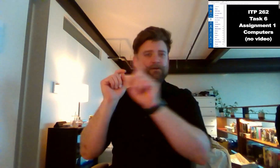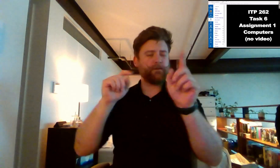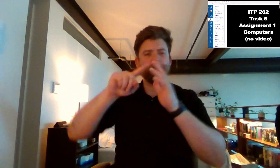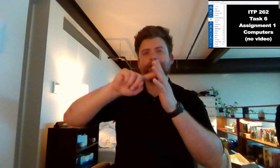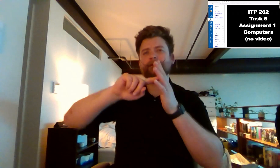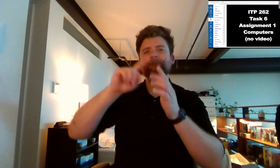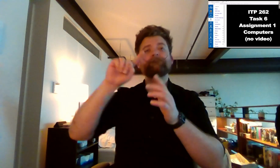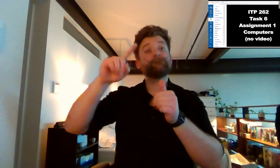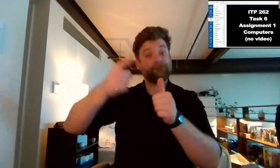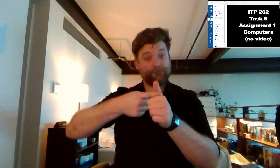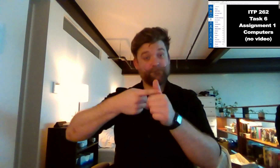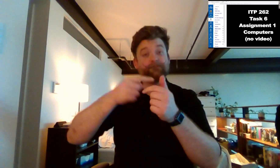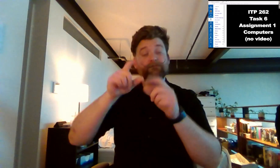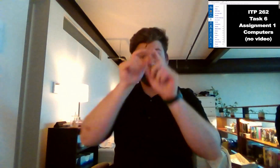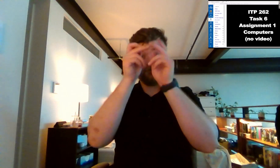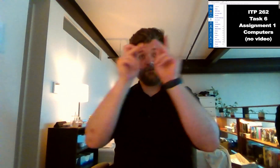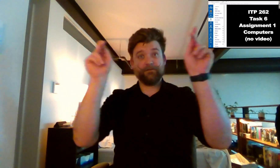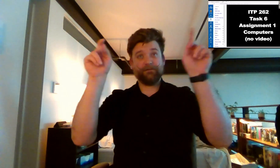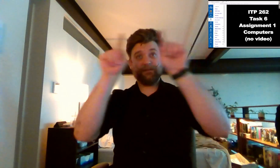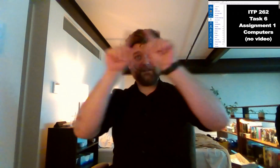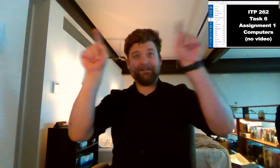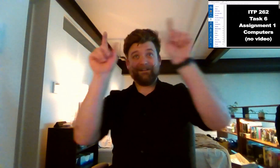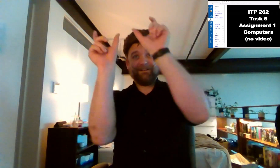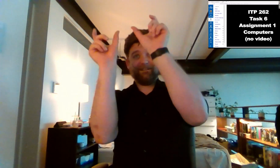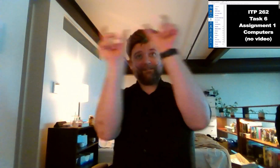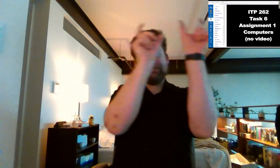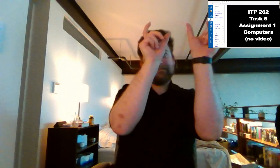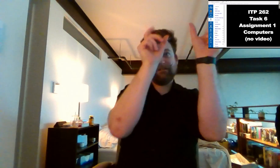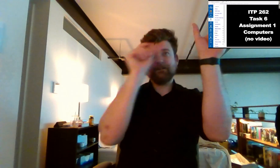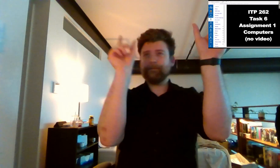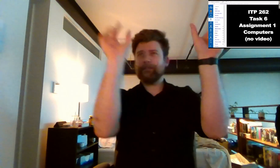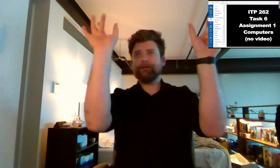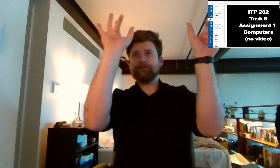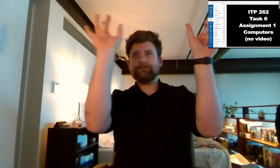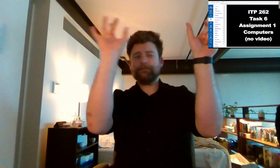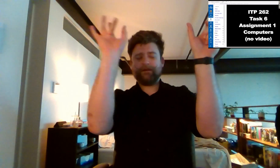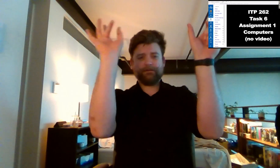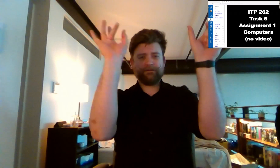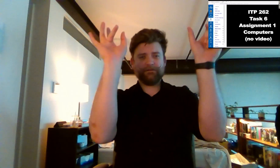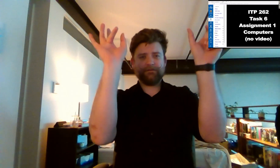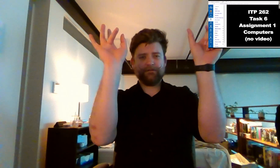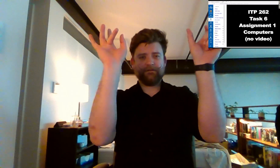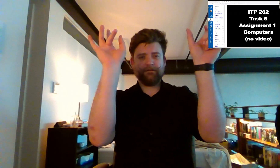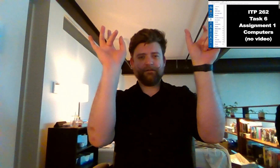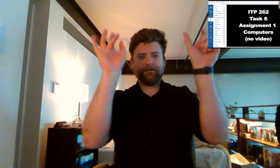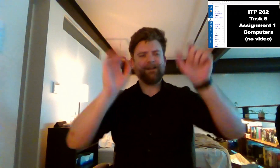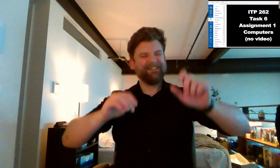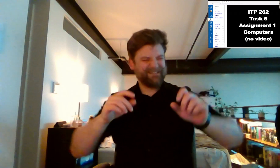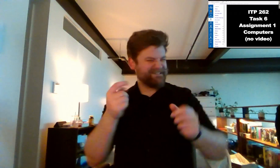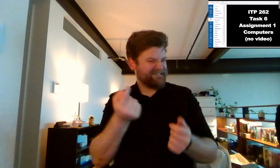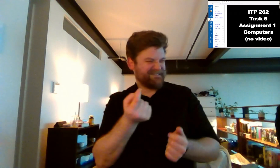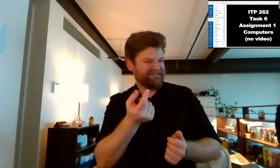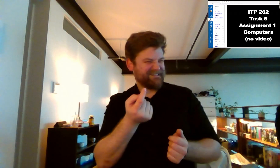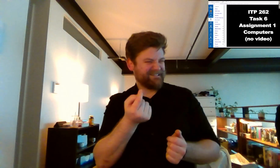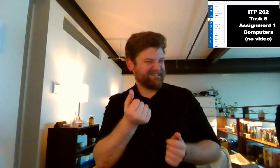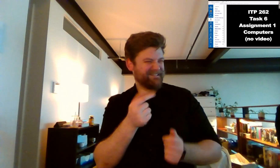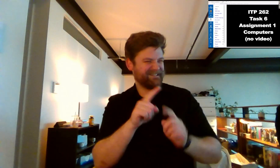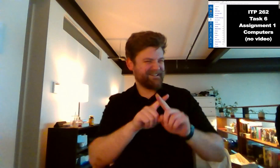another word that we use is a tab or an indent. That's different. That's a different kind of change than changing the margins. The